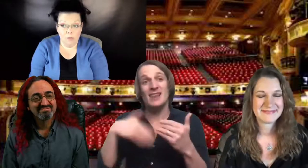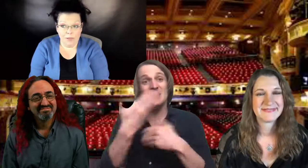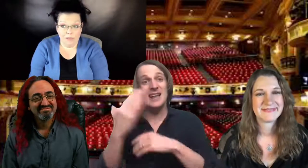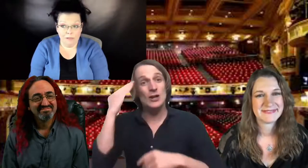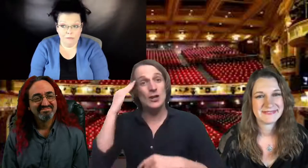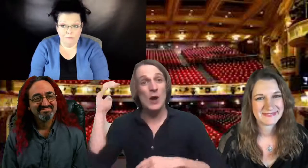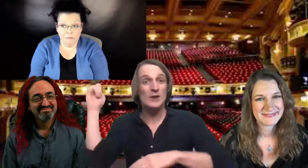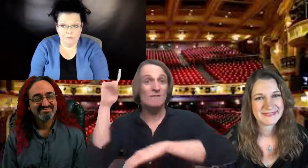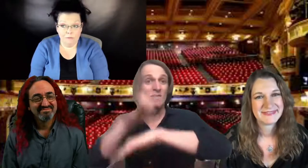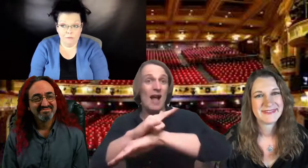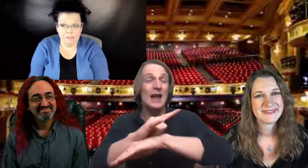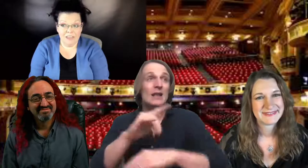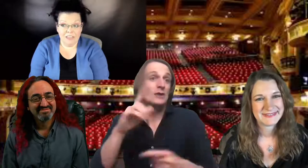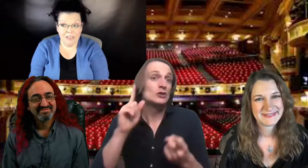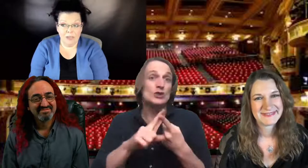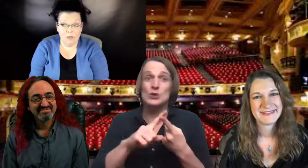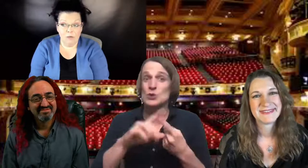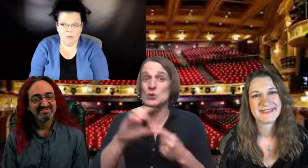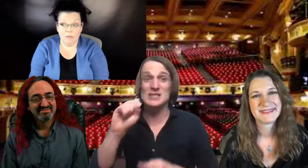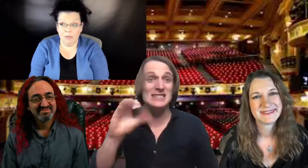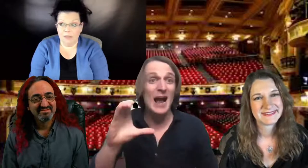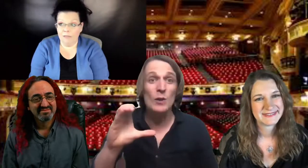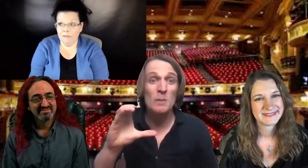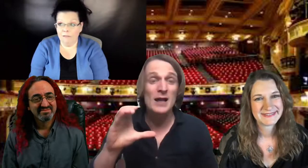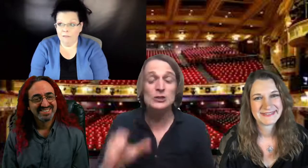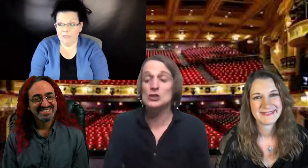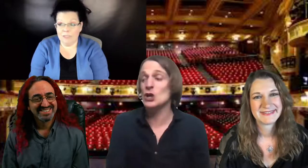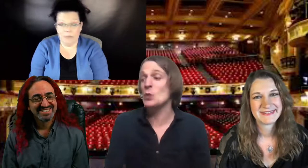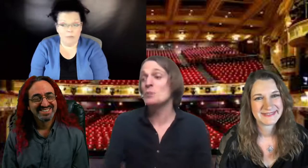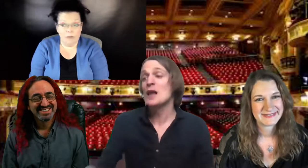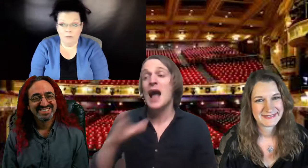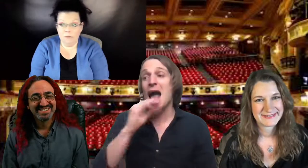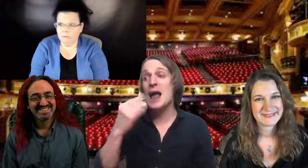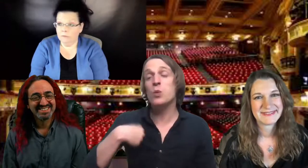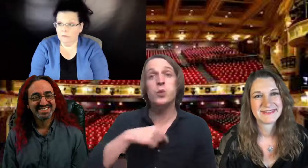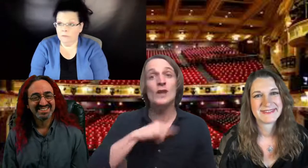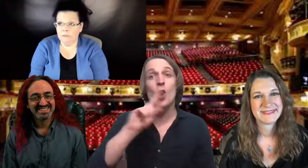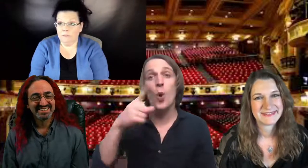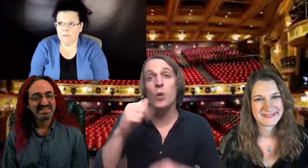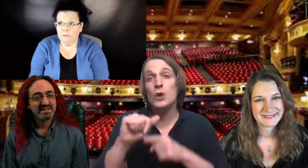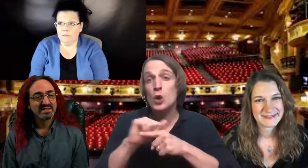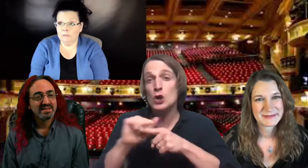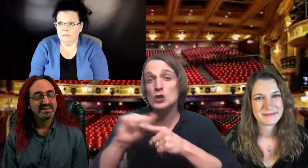I got a call back. The next thing I knew, I was flying to Sacramento